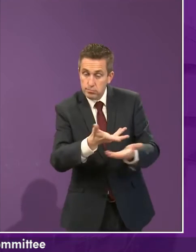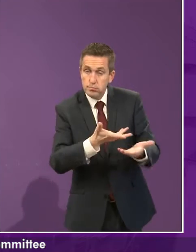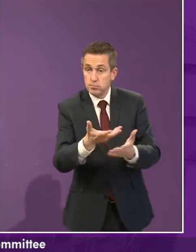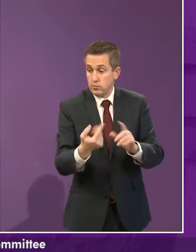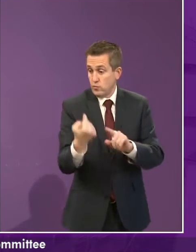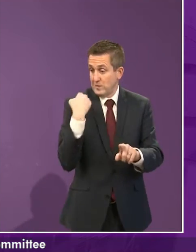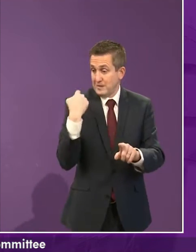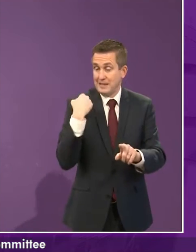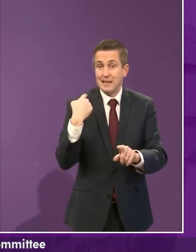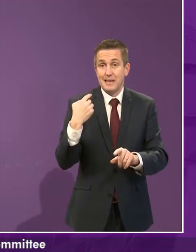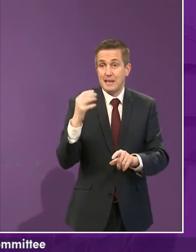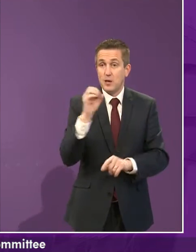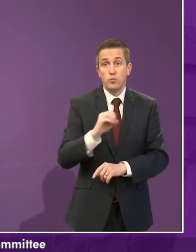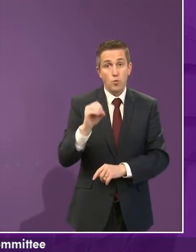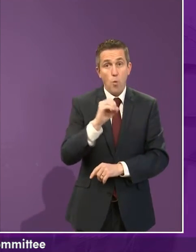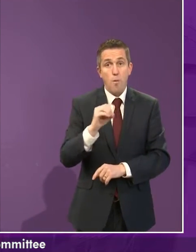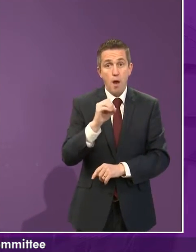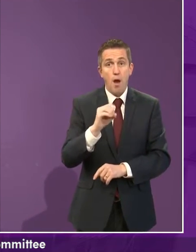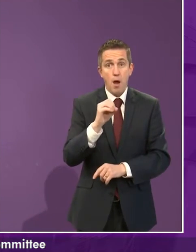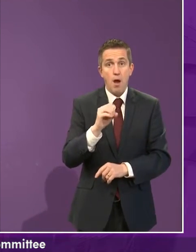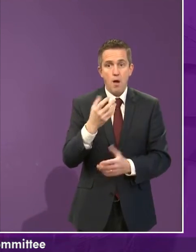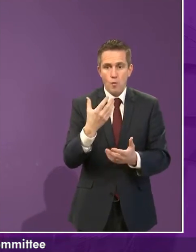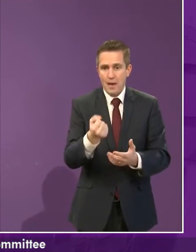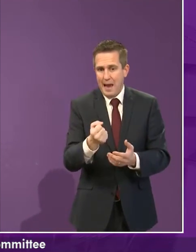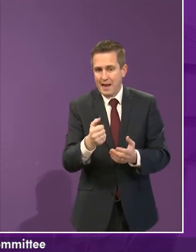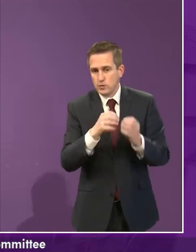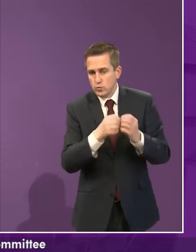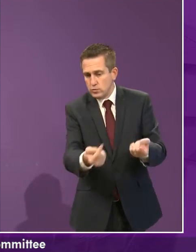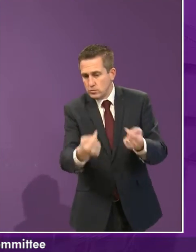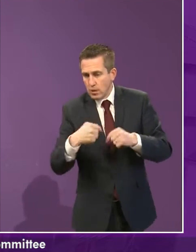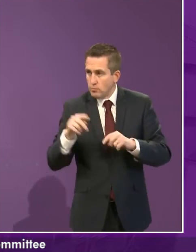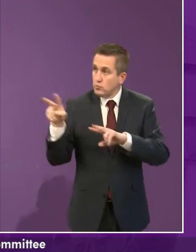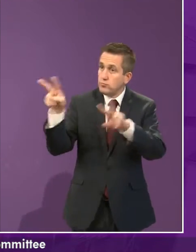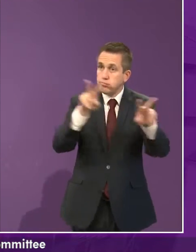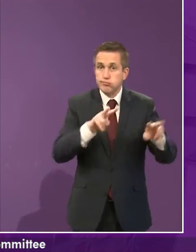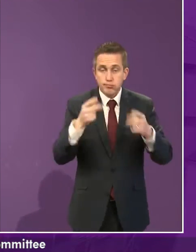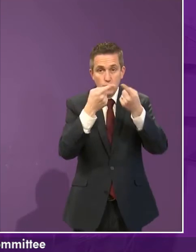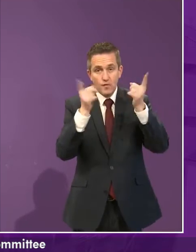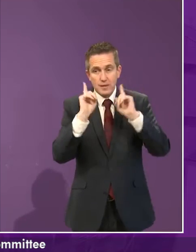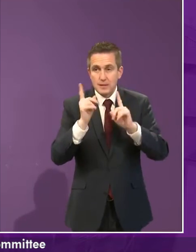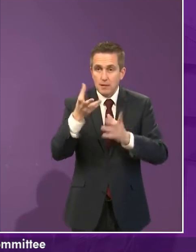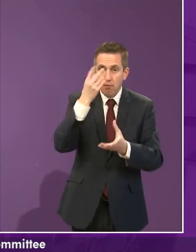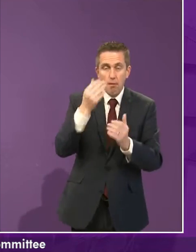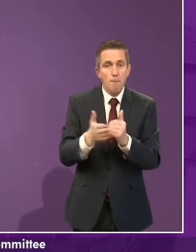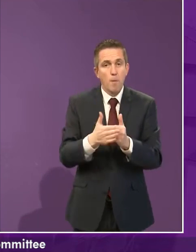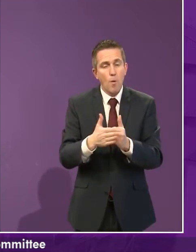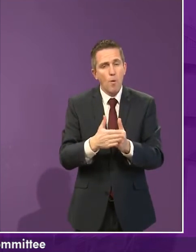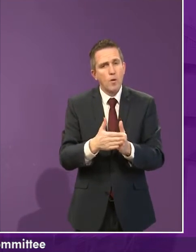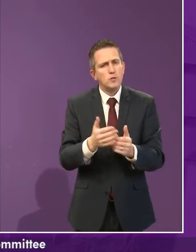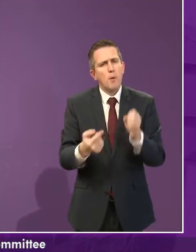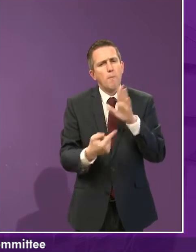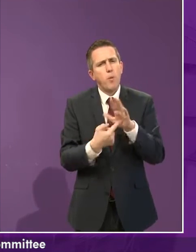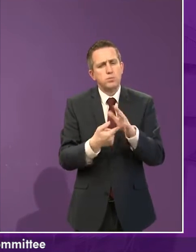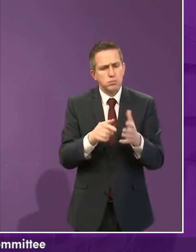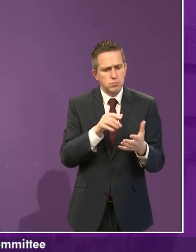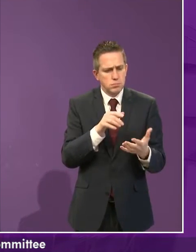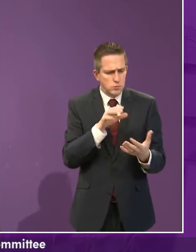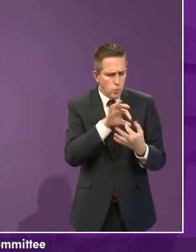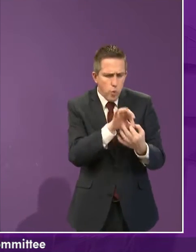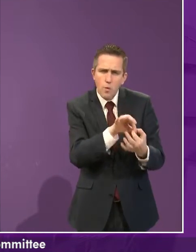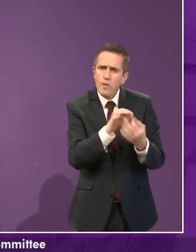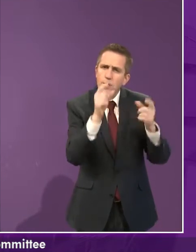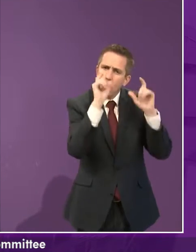had a set of them last month, but we felt as though they were quite late in the calendar, so bring them in for October. So we feel as though working with the colleges to